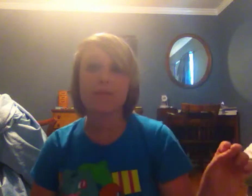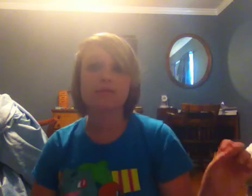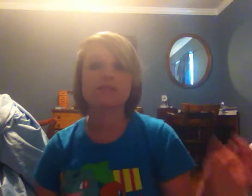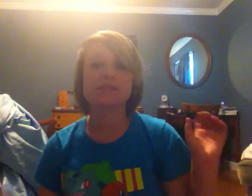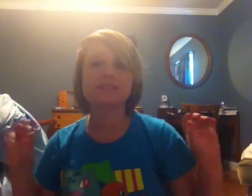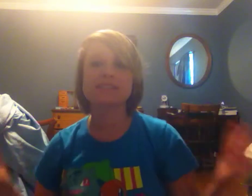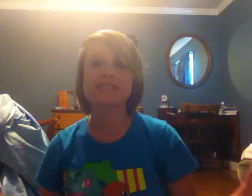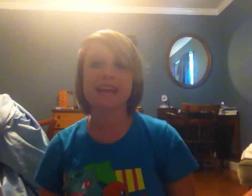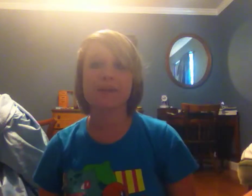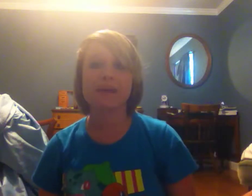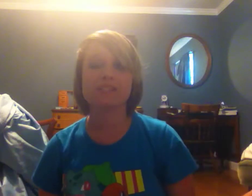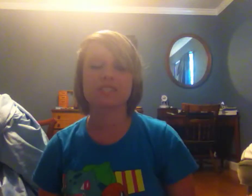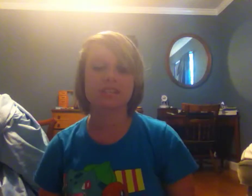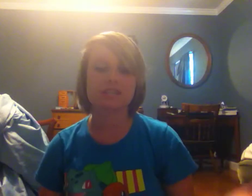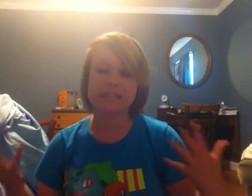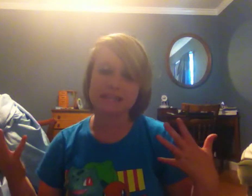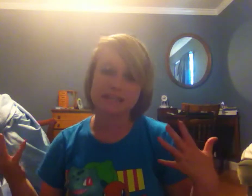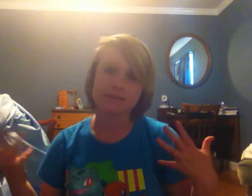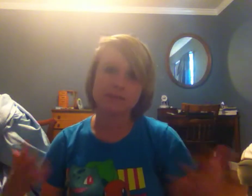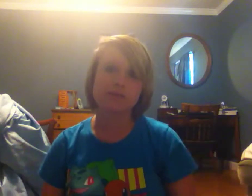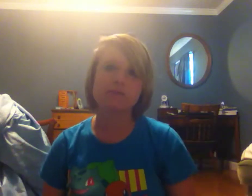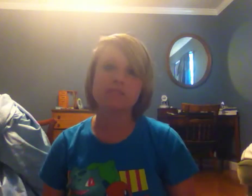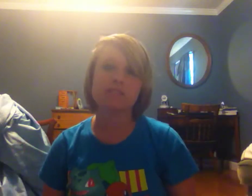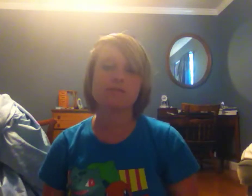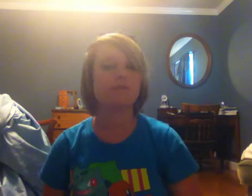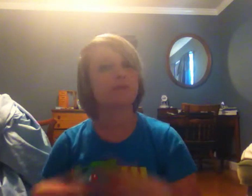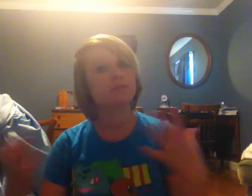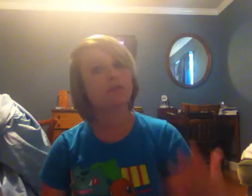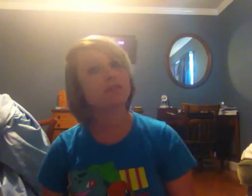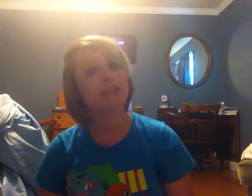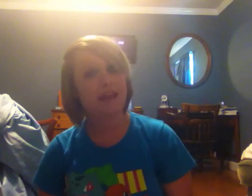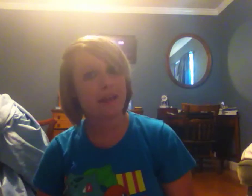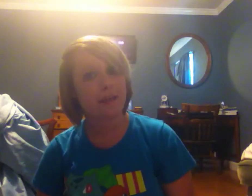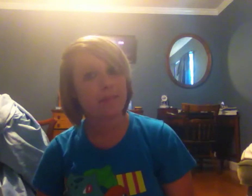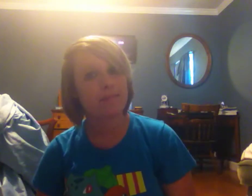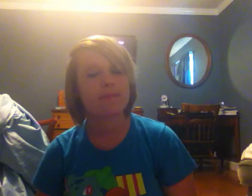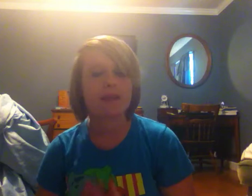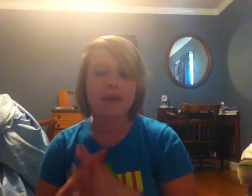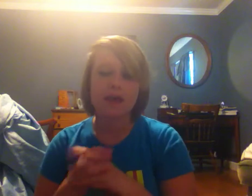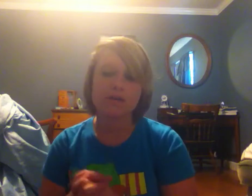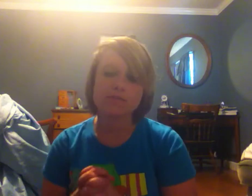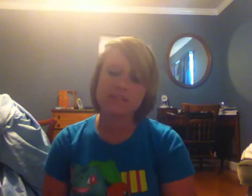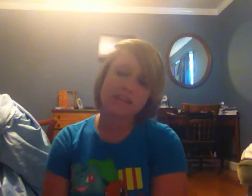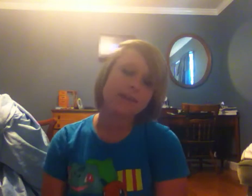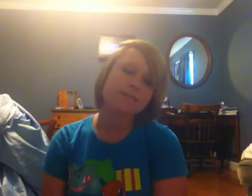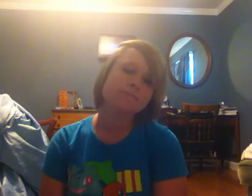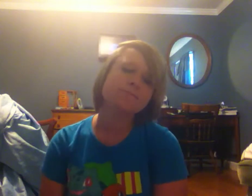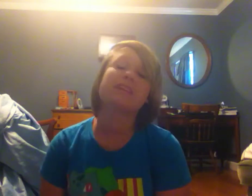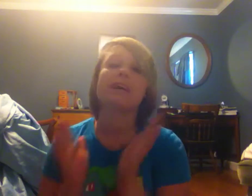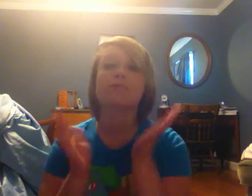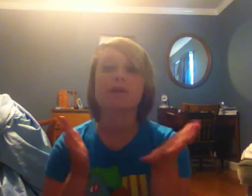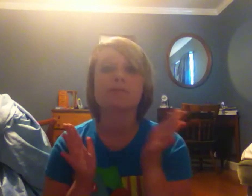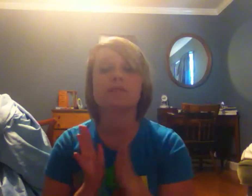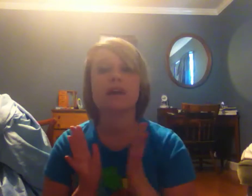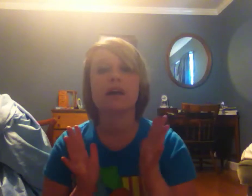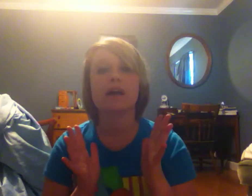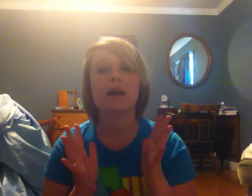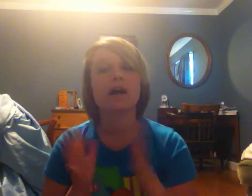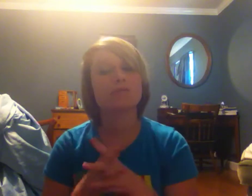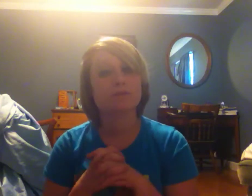Hey booze, this is Katie Masker, and welcome to my channel, and I'm also known as Katie. Today, like I promised, I'm going to talk about